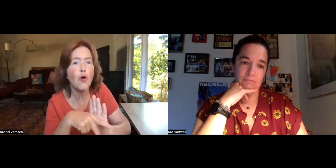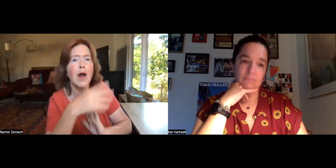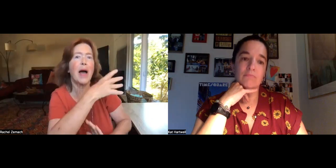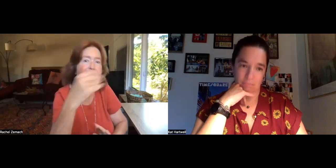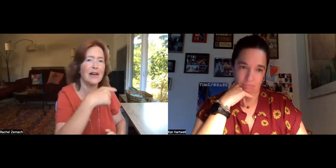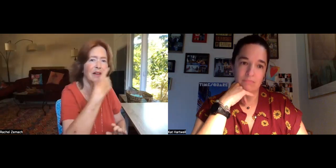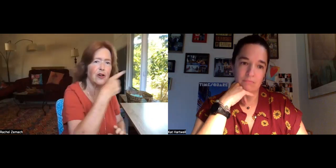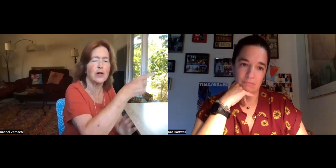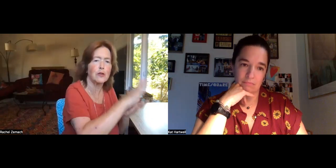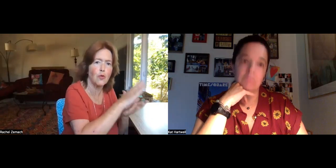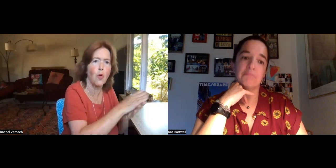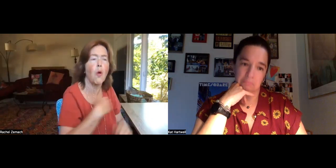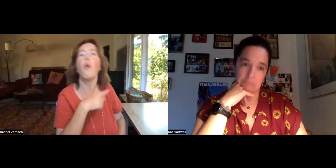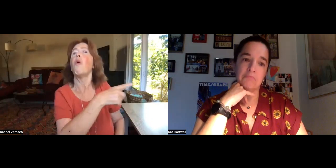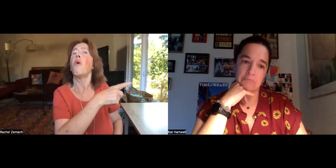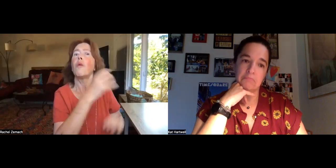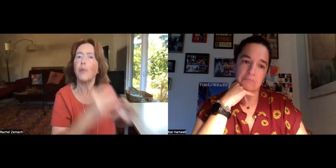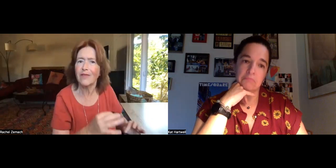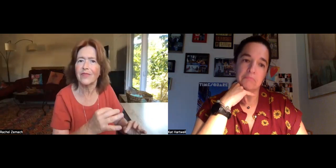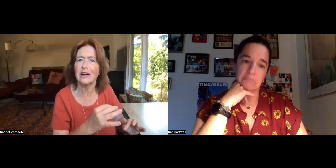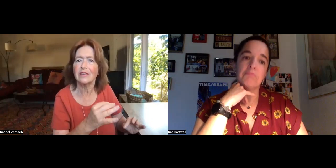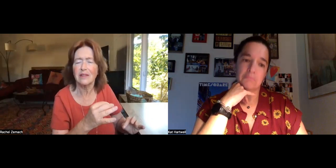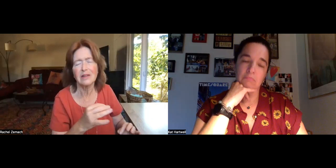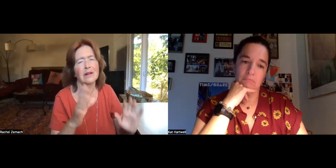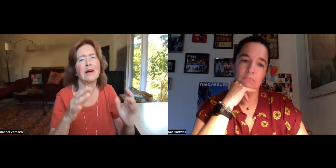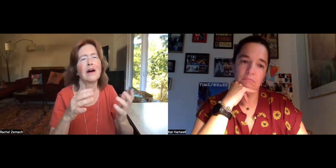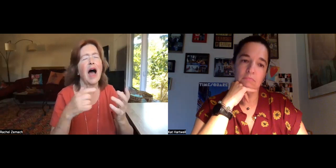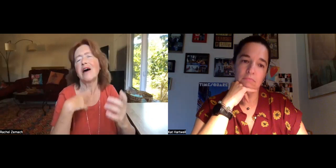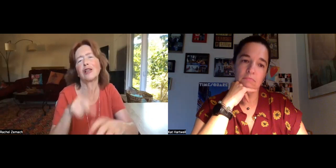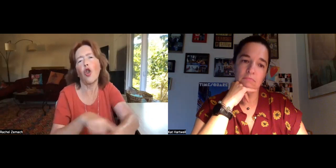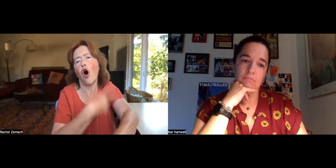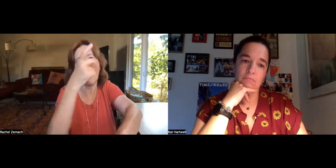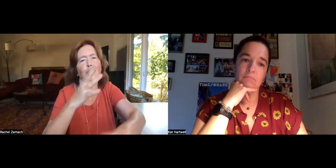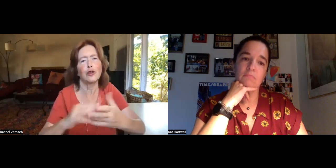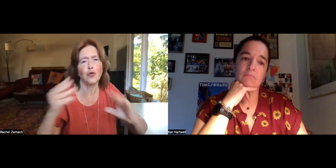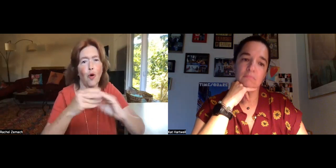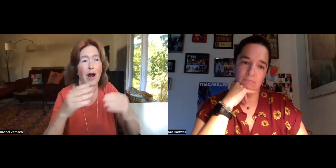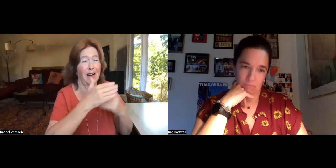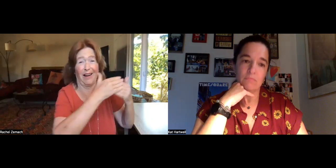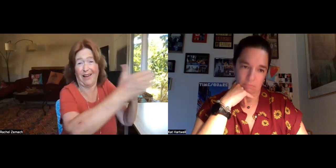self-program, and here at school. Perfect. The long story.